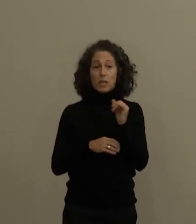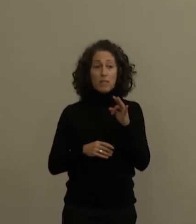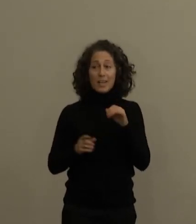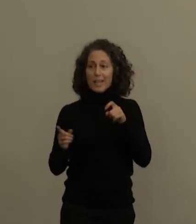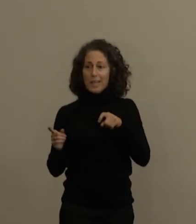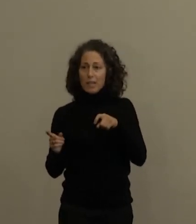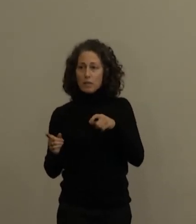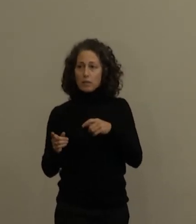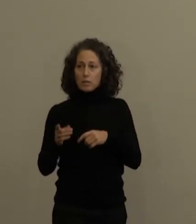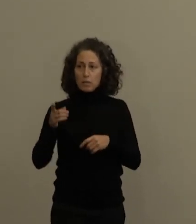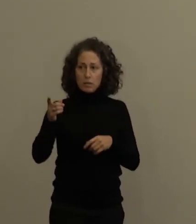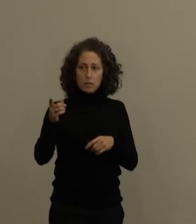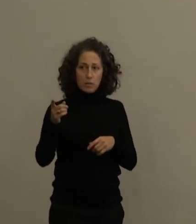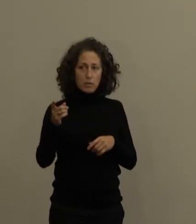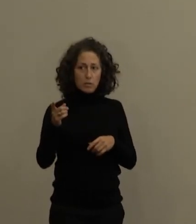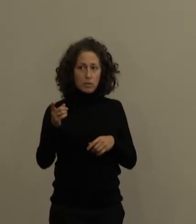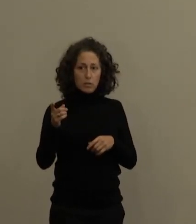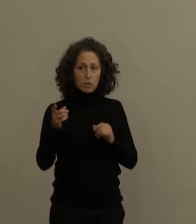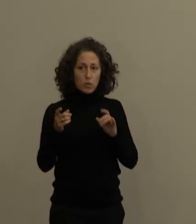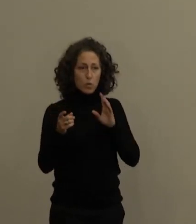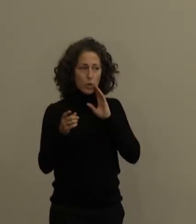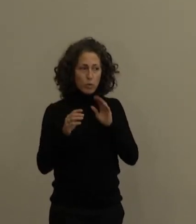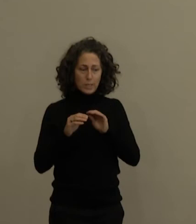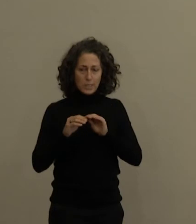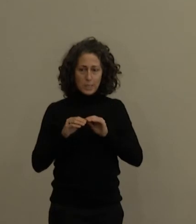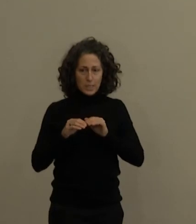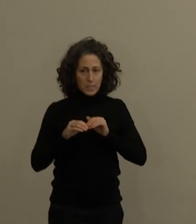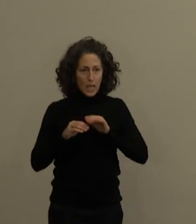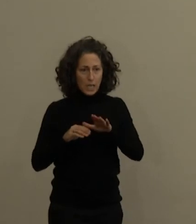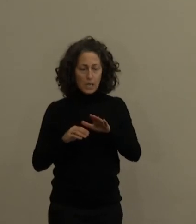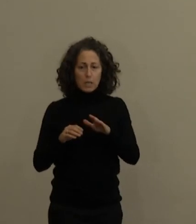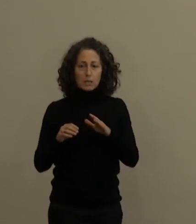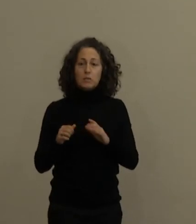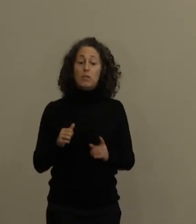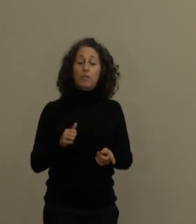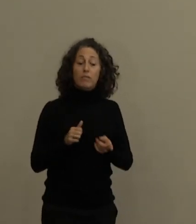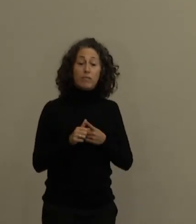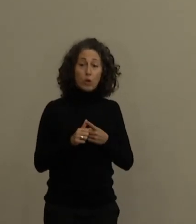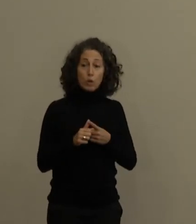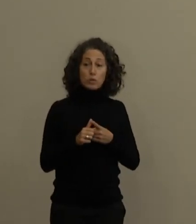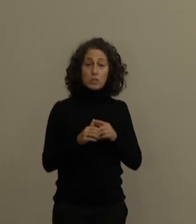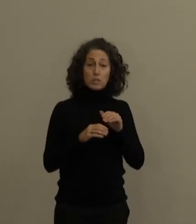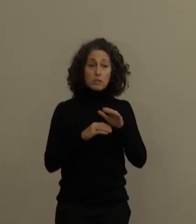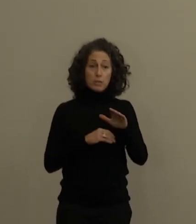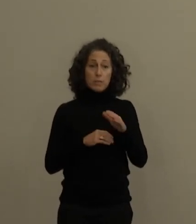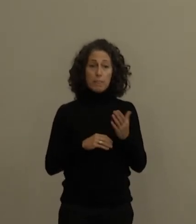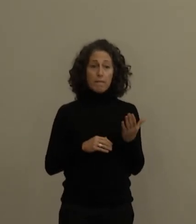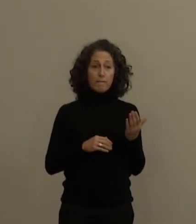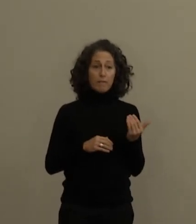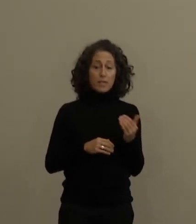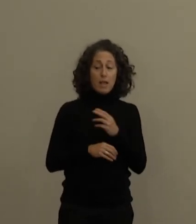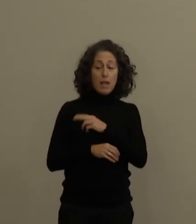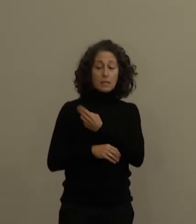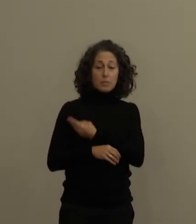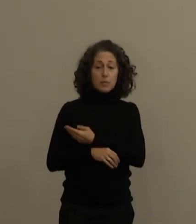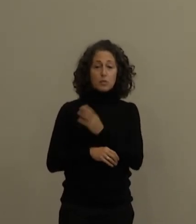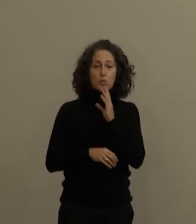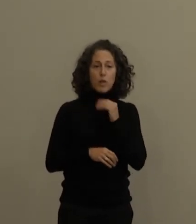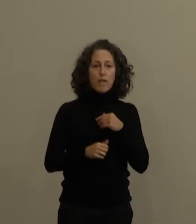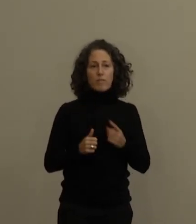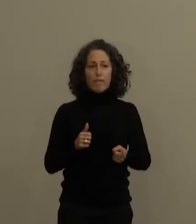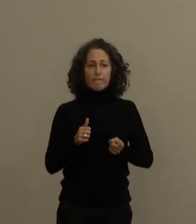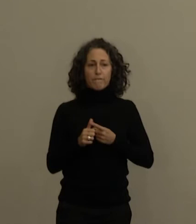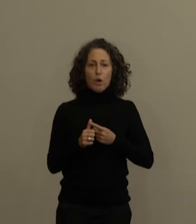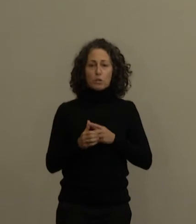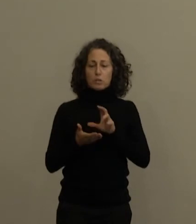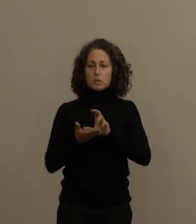next shipment. Sorry, that push out will come from you guys on the initial one. The initial one is that our 15 hospitals are getting an initial supply. They are